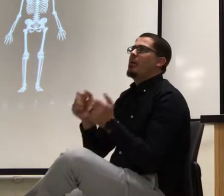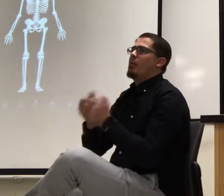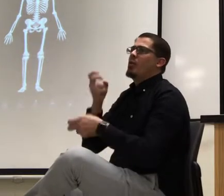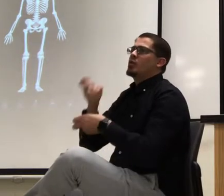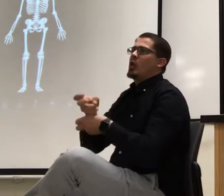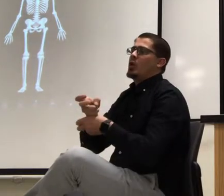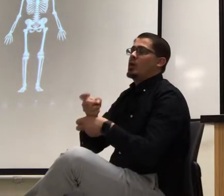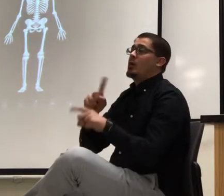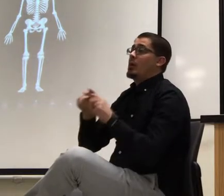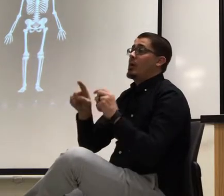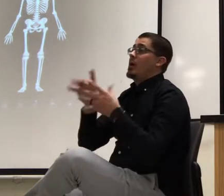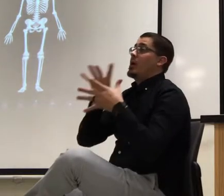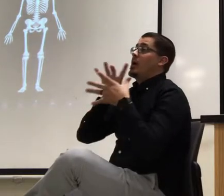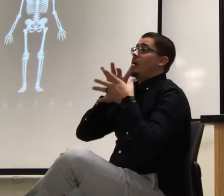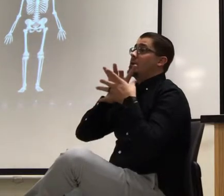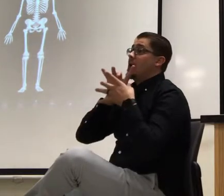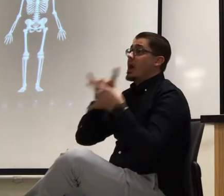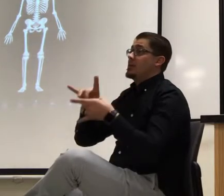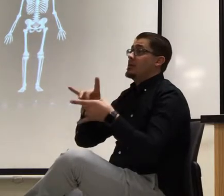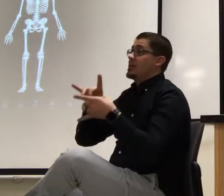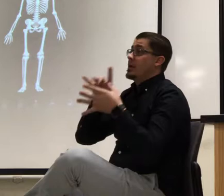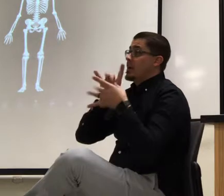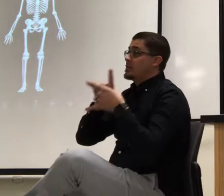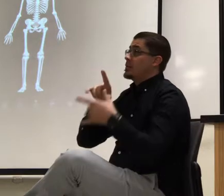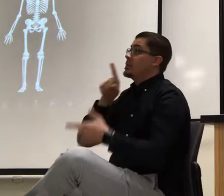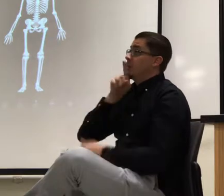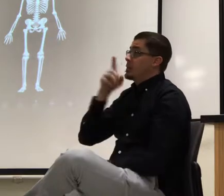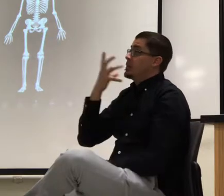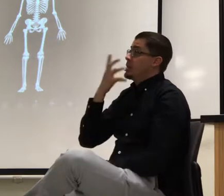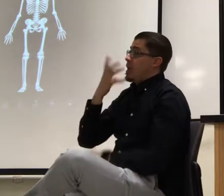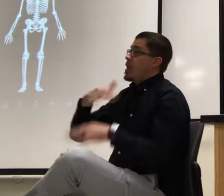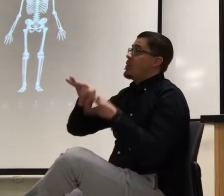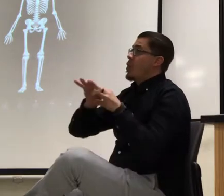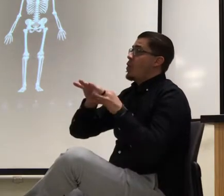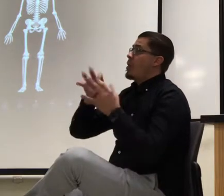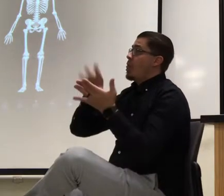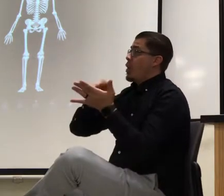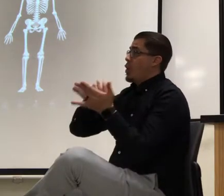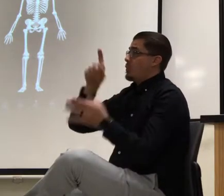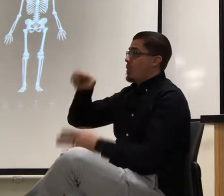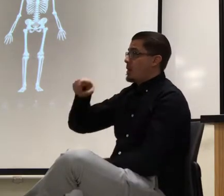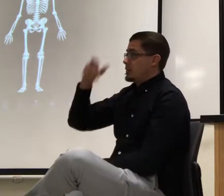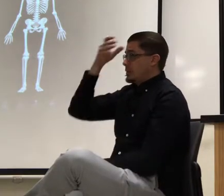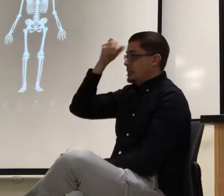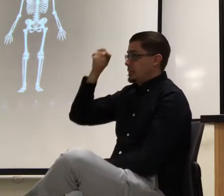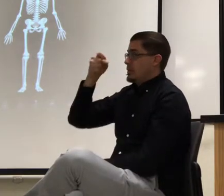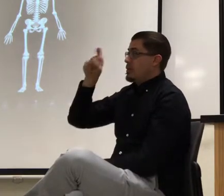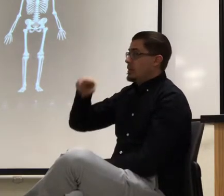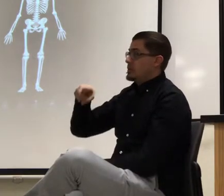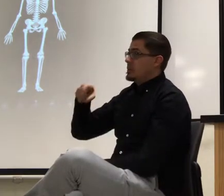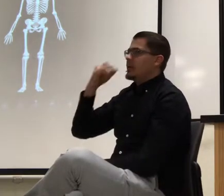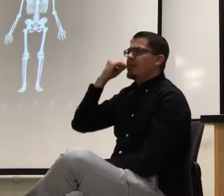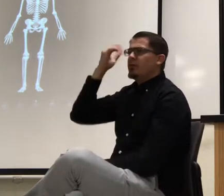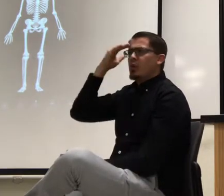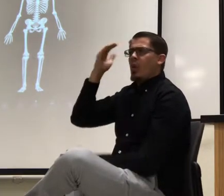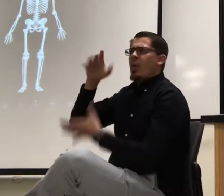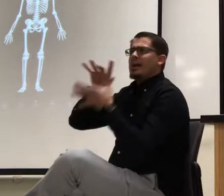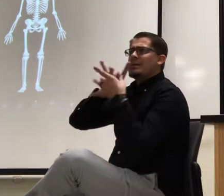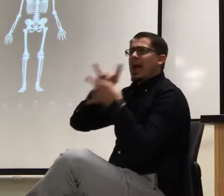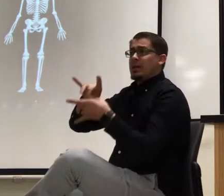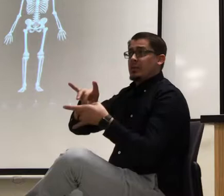However, attachments are extremely important to learn and commit to memory, because if you know